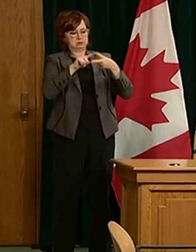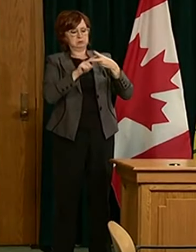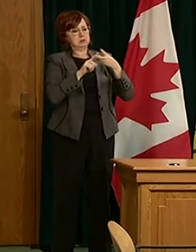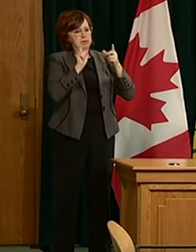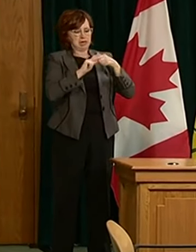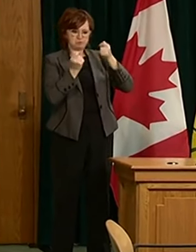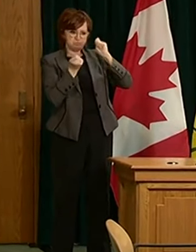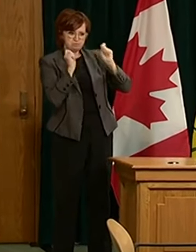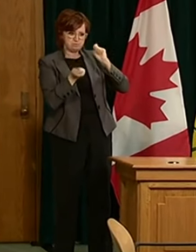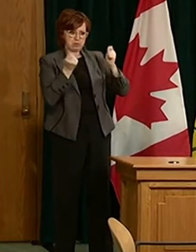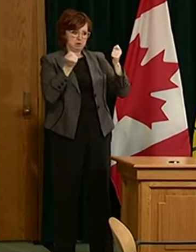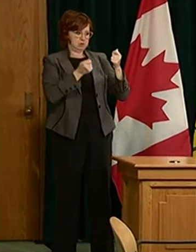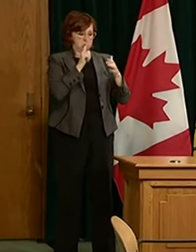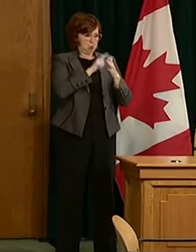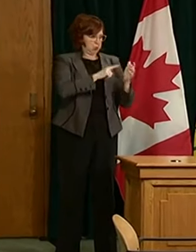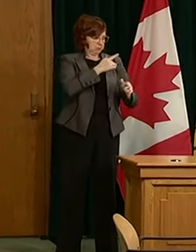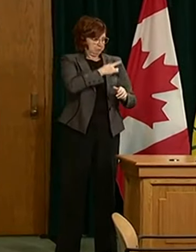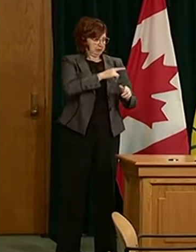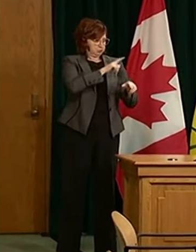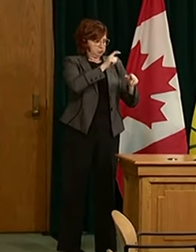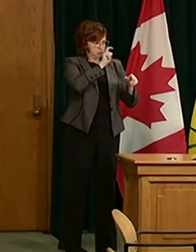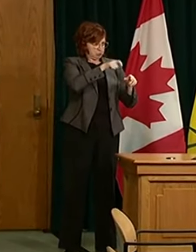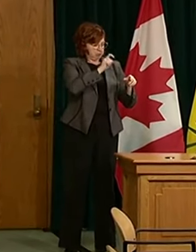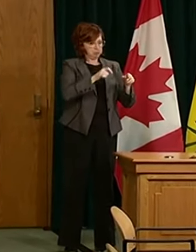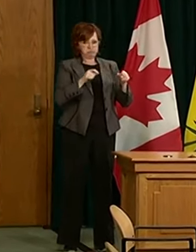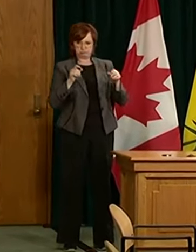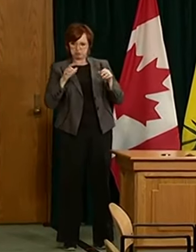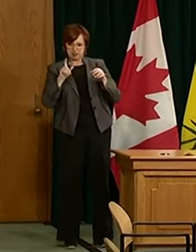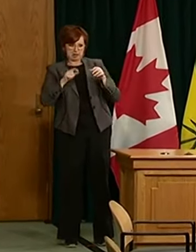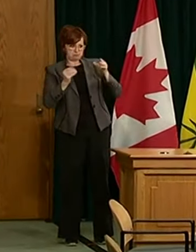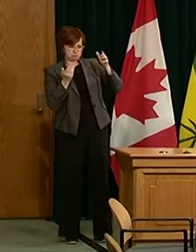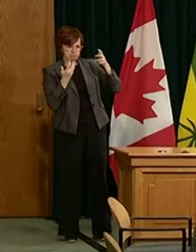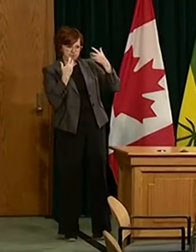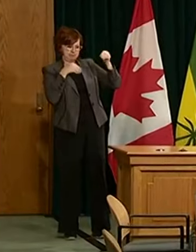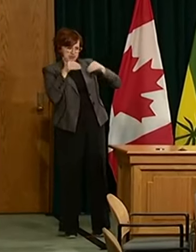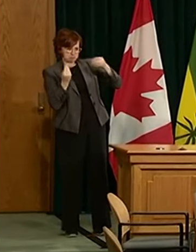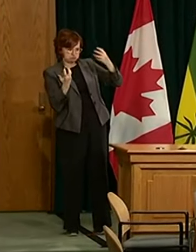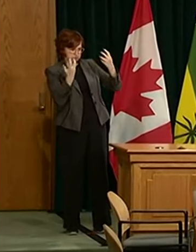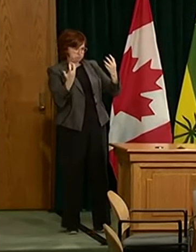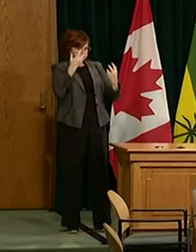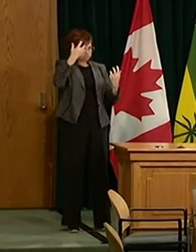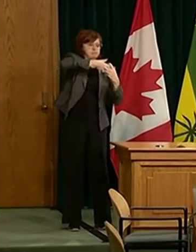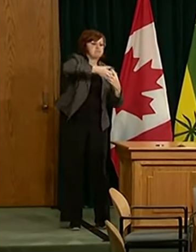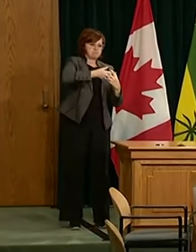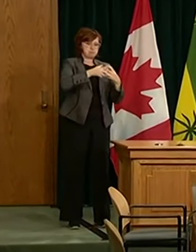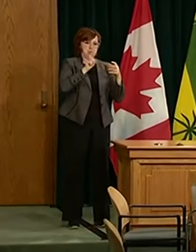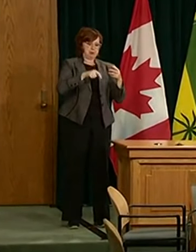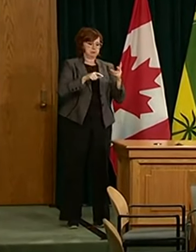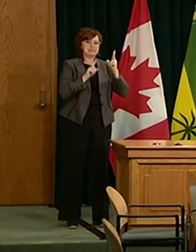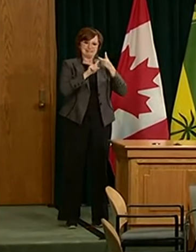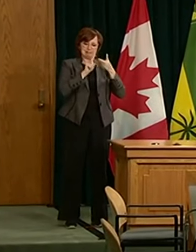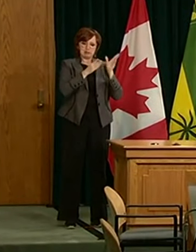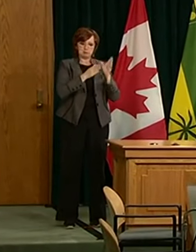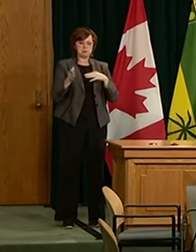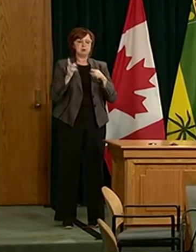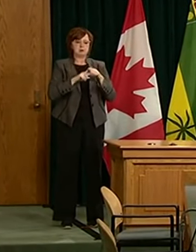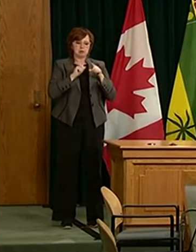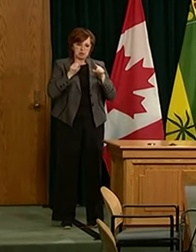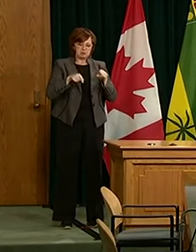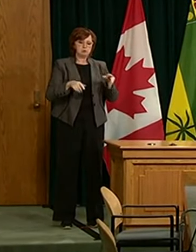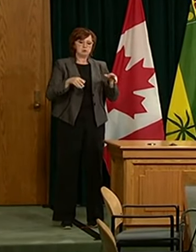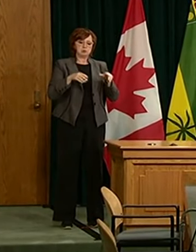projected COVID-19 patient demand. And the second is that through that, we need to be able to continue to deliver the